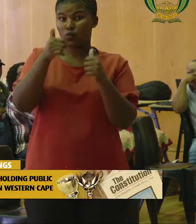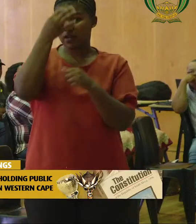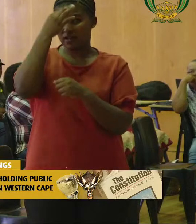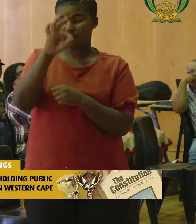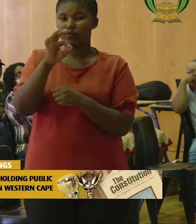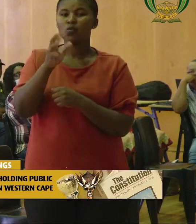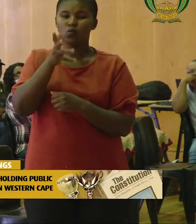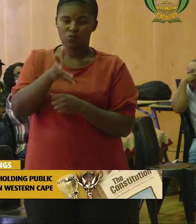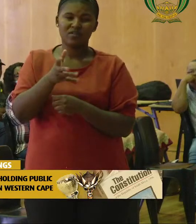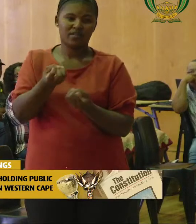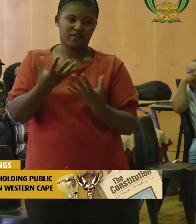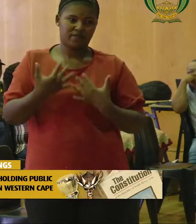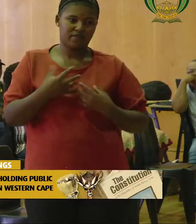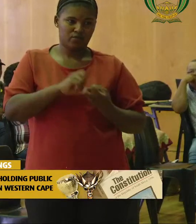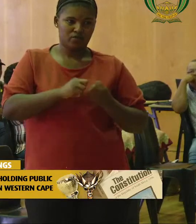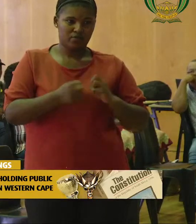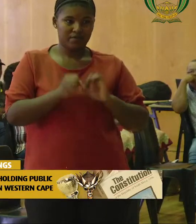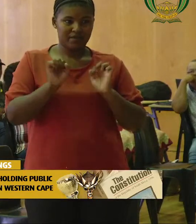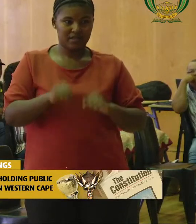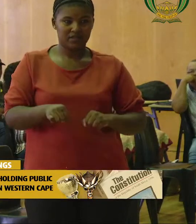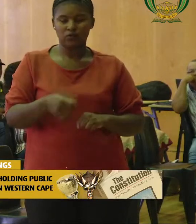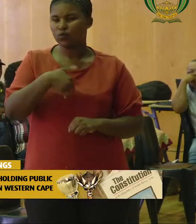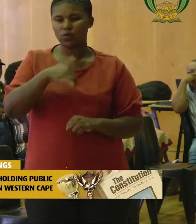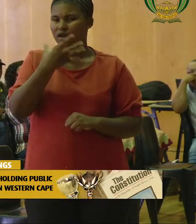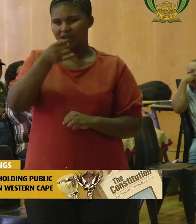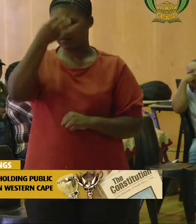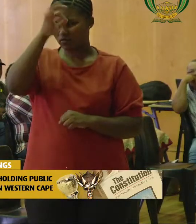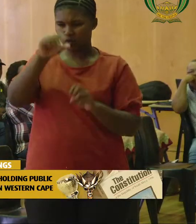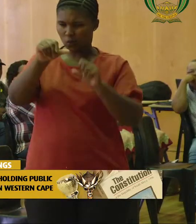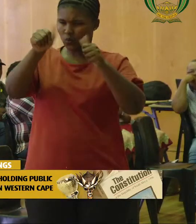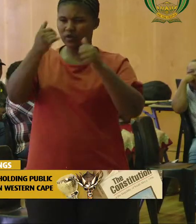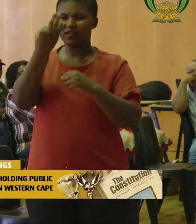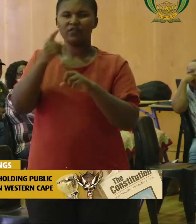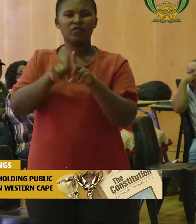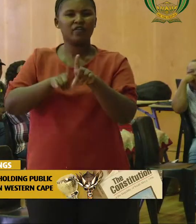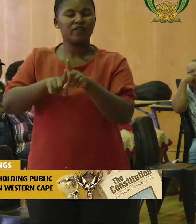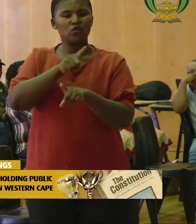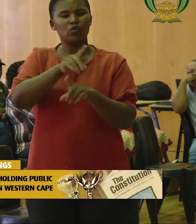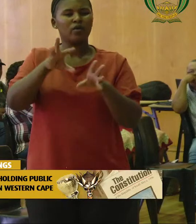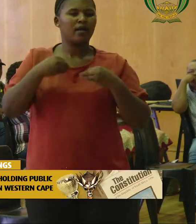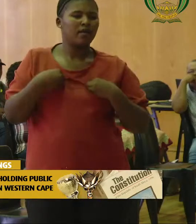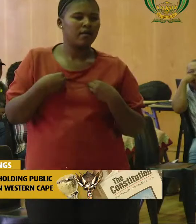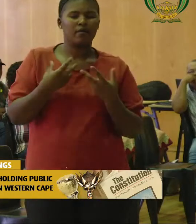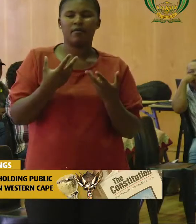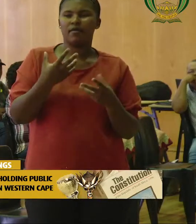going to be a problem. We won't have a good governance when you allow